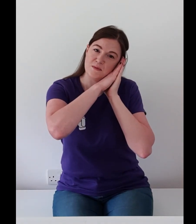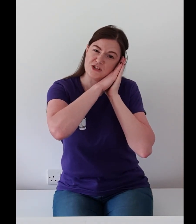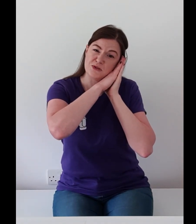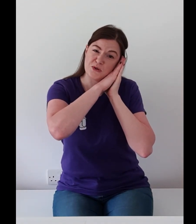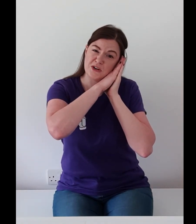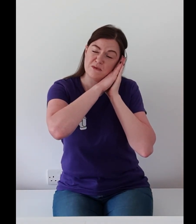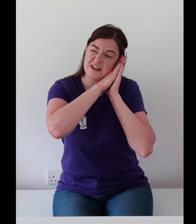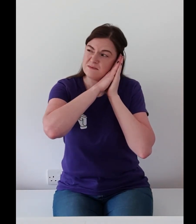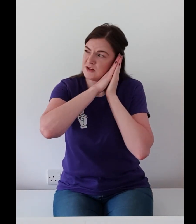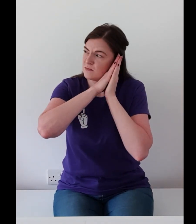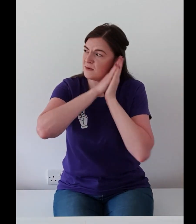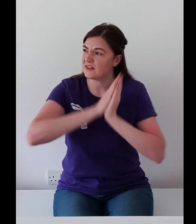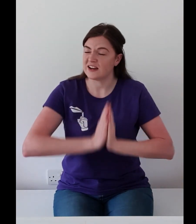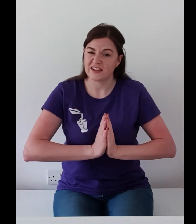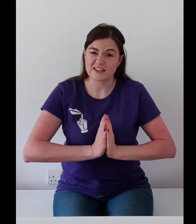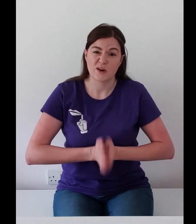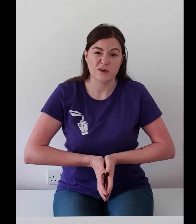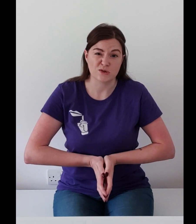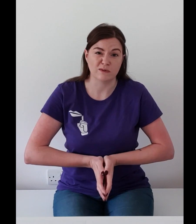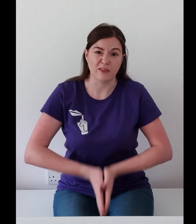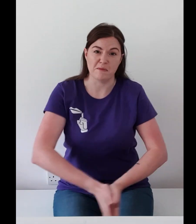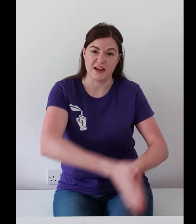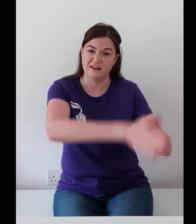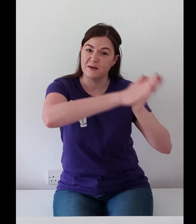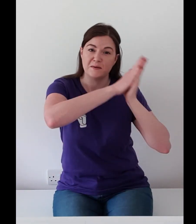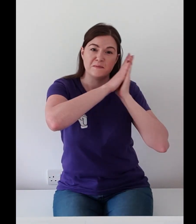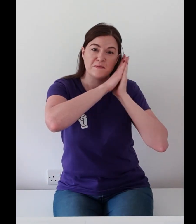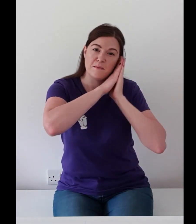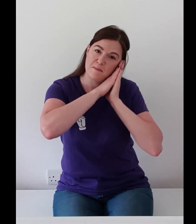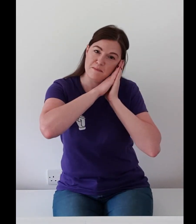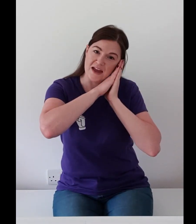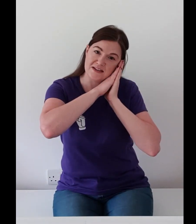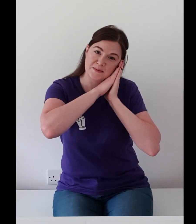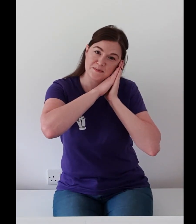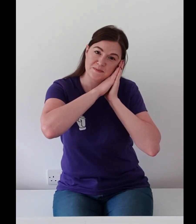Which I'm sure, when it's miserable weather like this, we'd all rather be in. Bed.